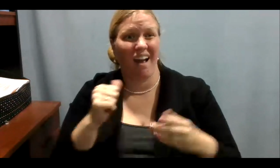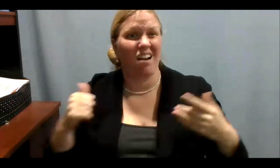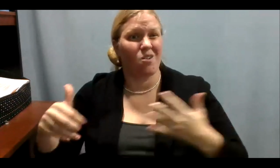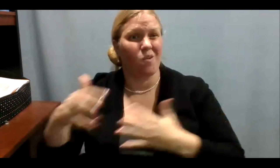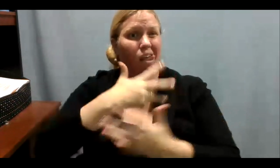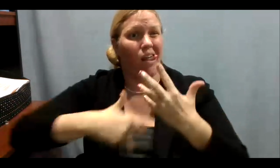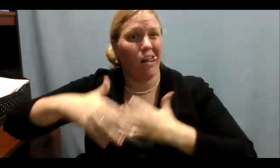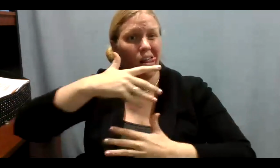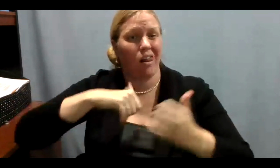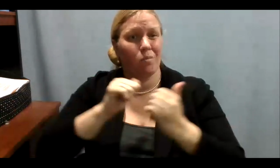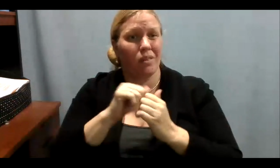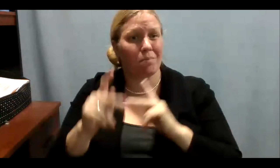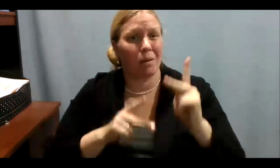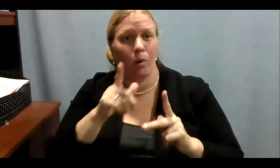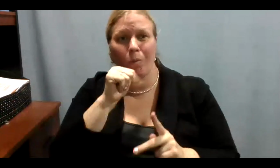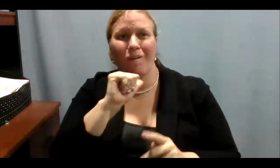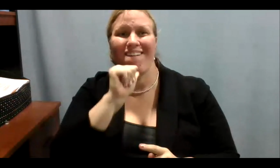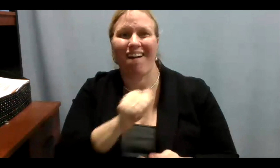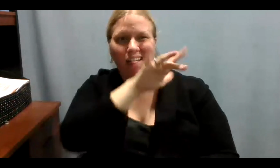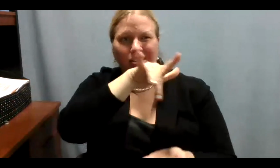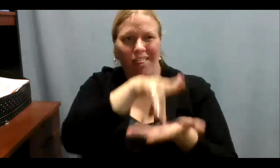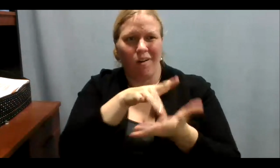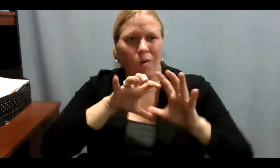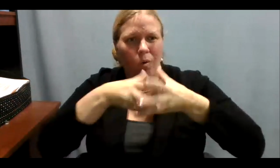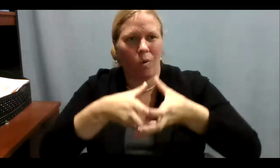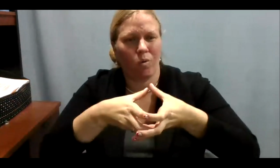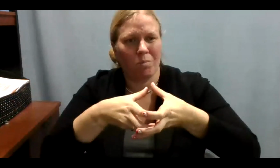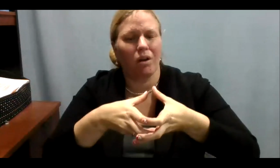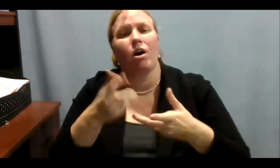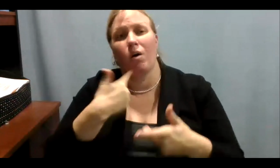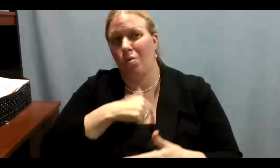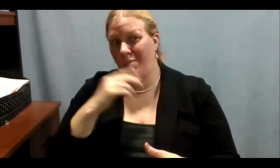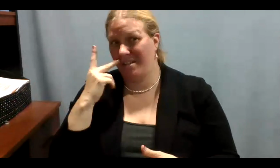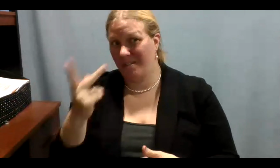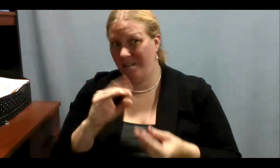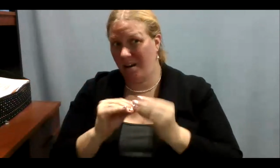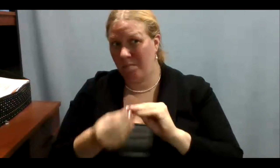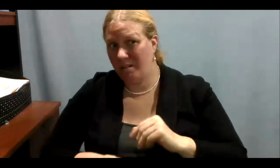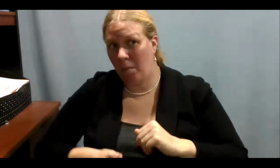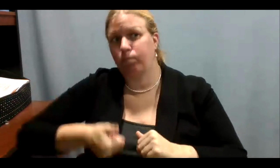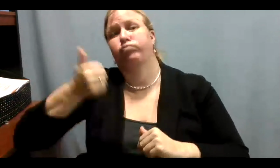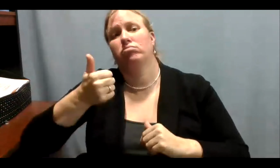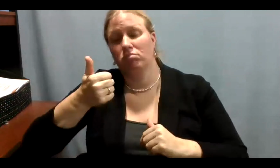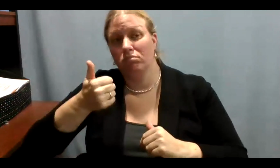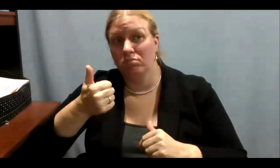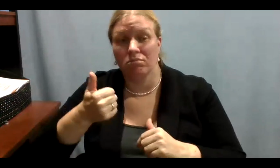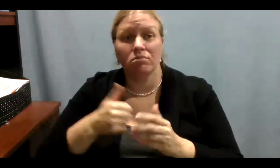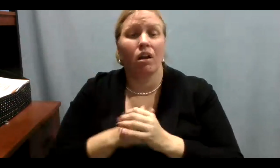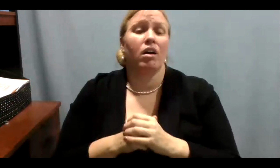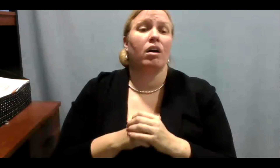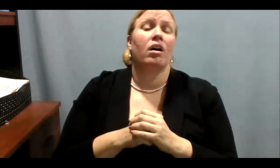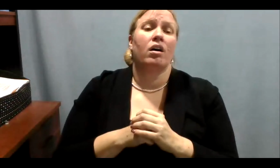outside their court group um we saw a big bump uh after thanksgiving uh in cases